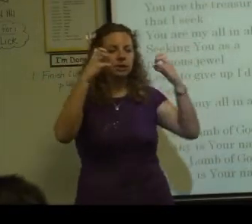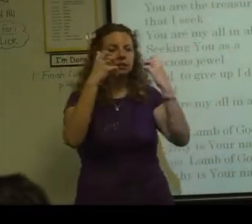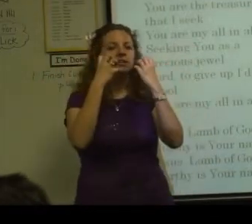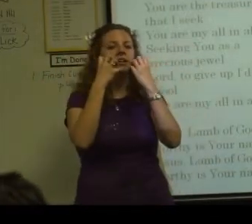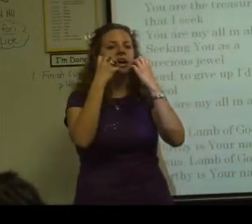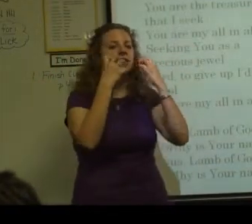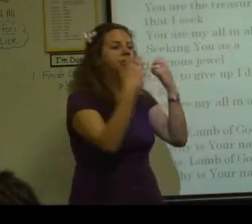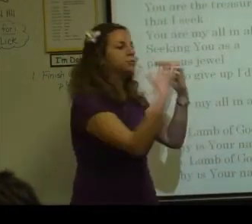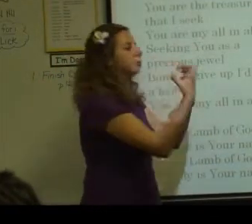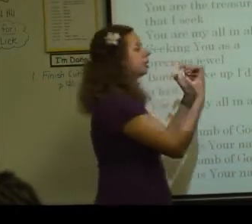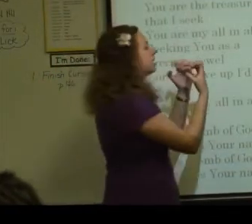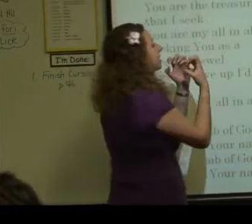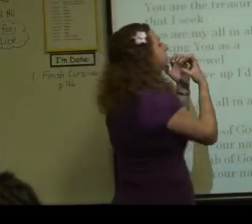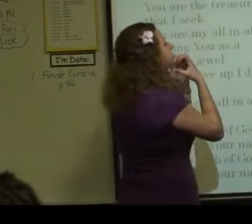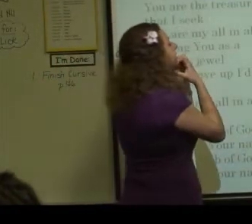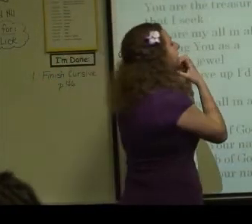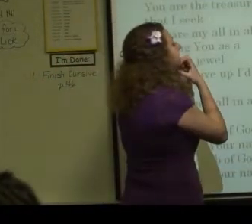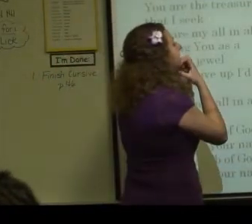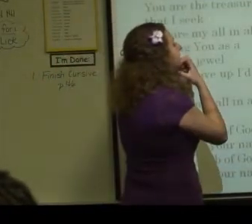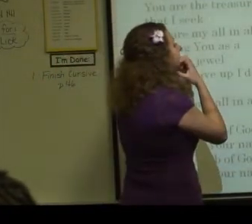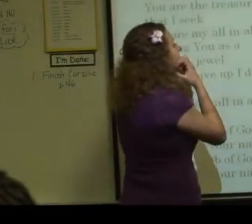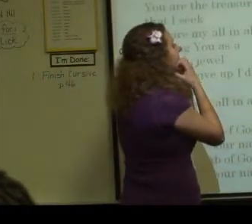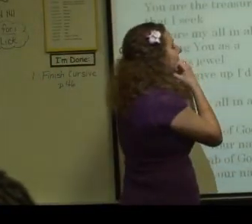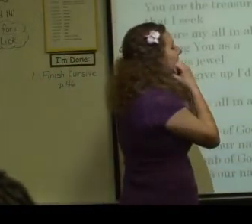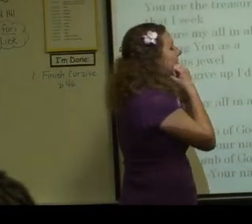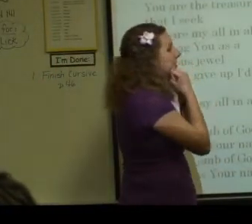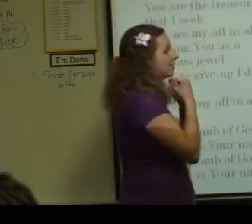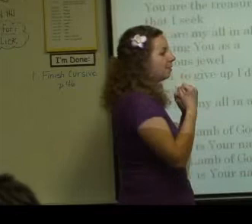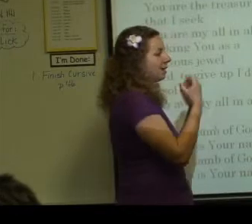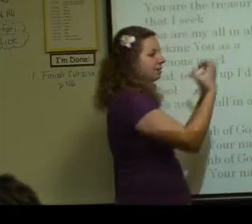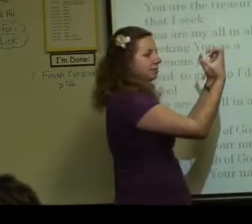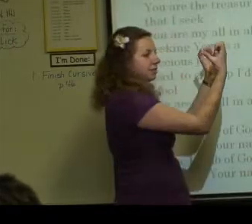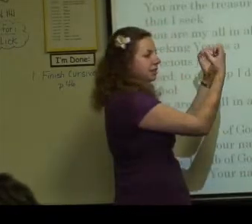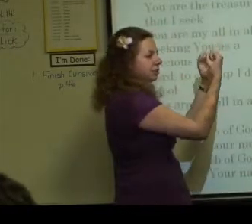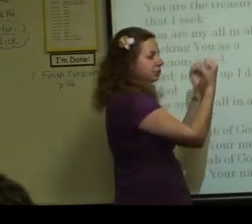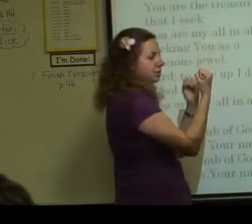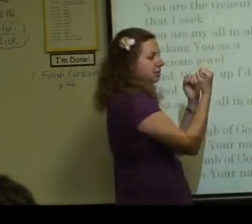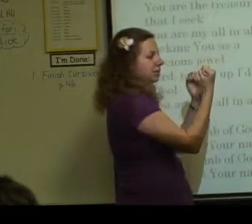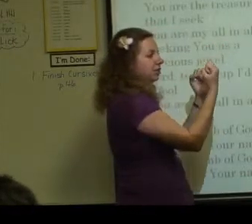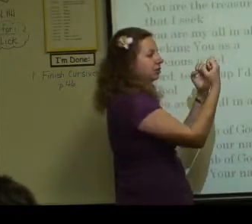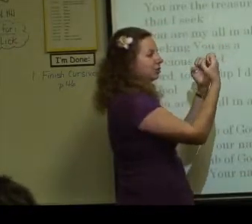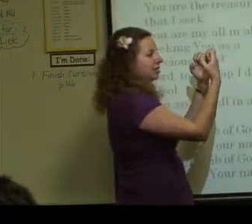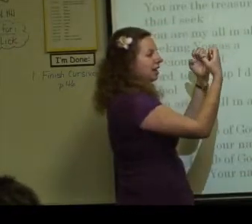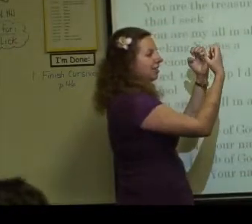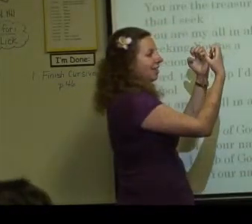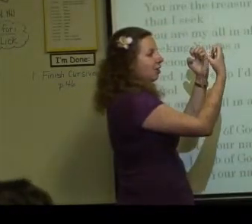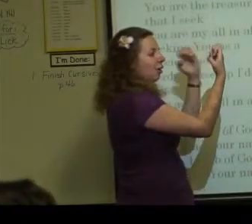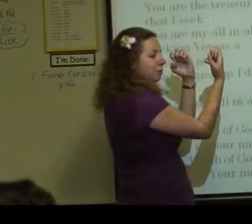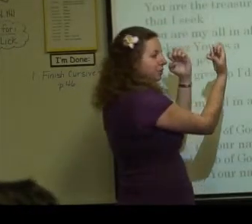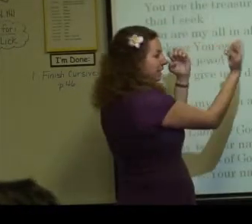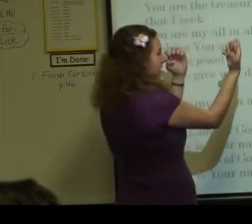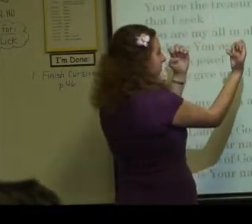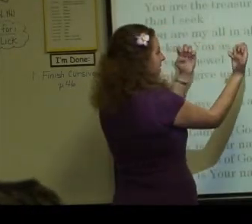way, and then you put it against your face here, and then go that way, like to a C. So it's kind of like, almost like a